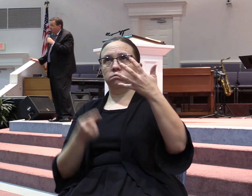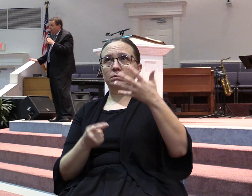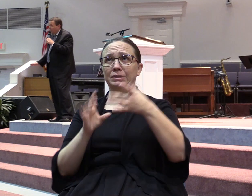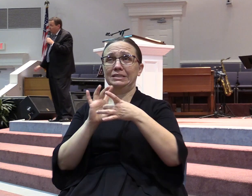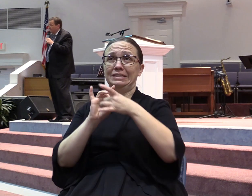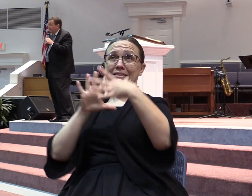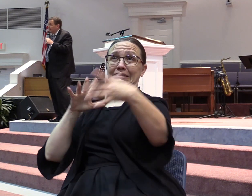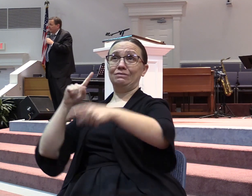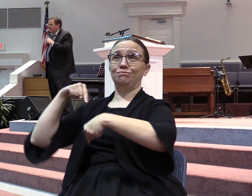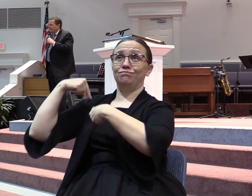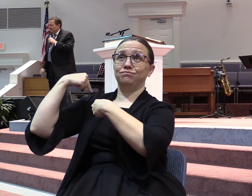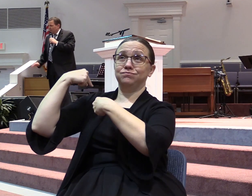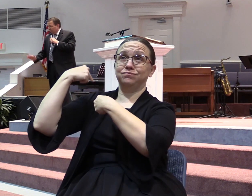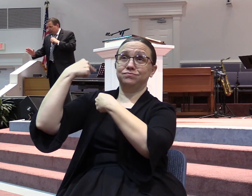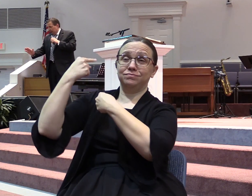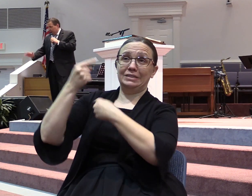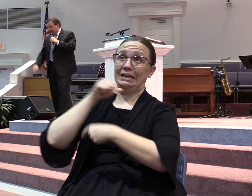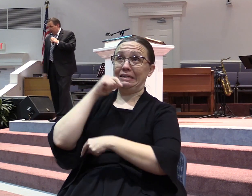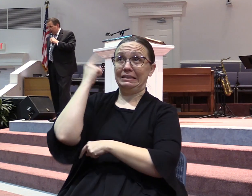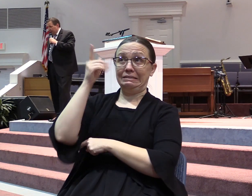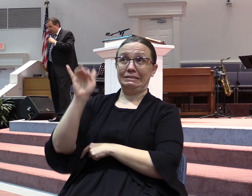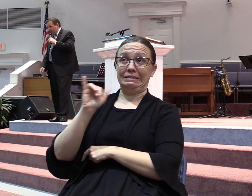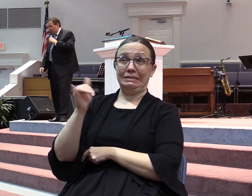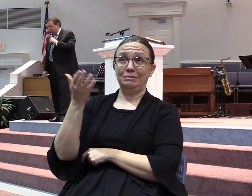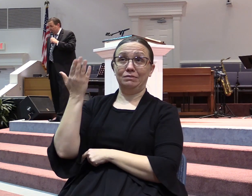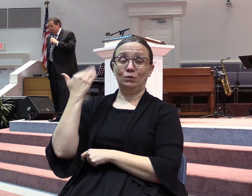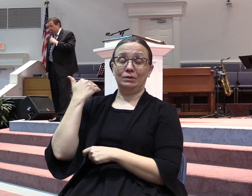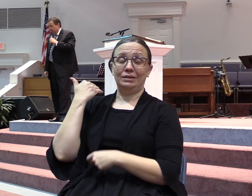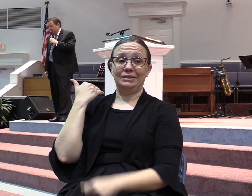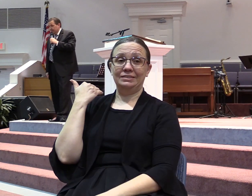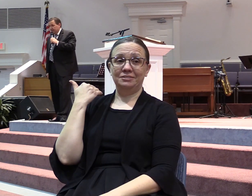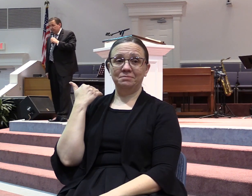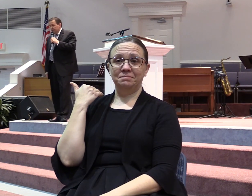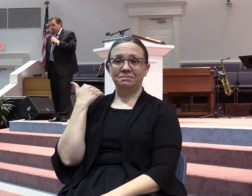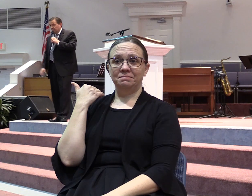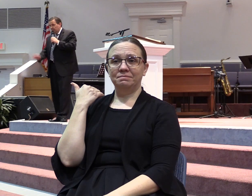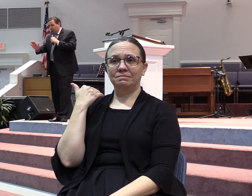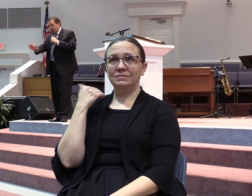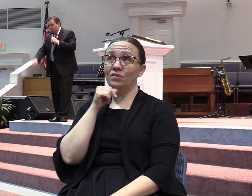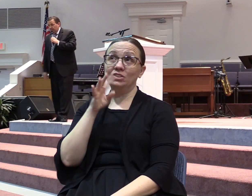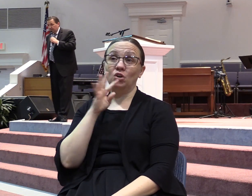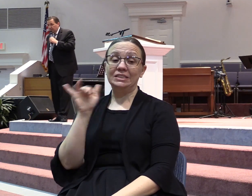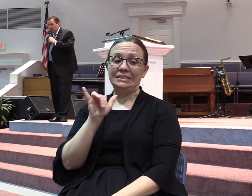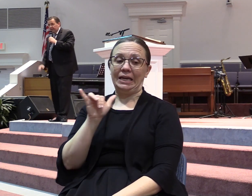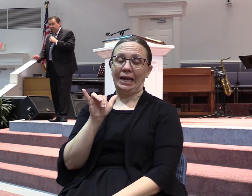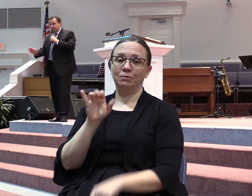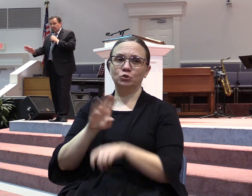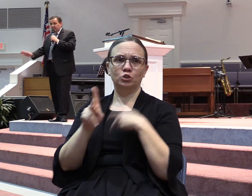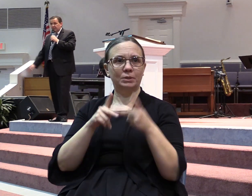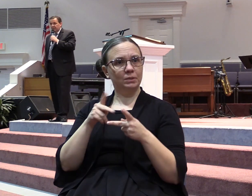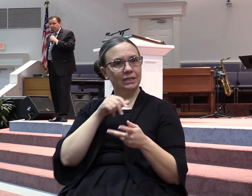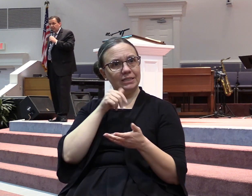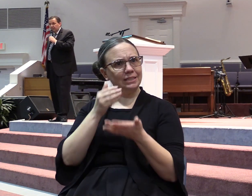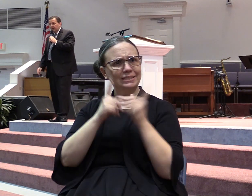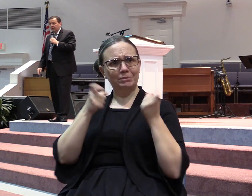so long. I don't look like what they look like anymore. I don't talk like what they talk. Well, that never